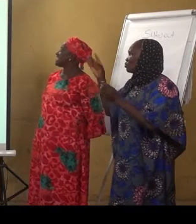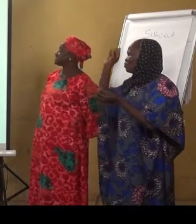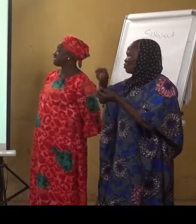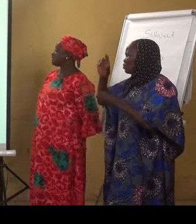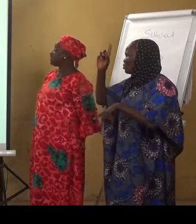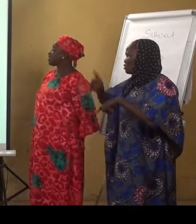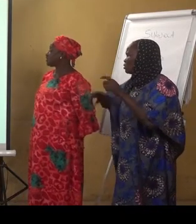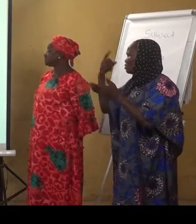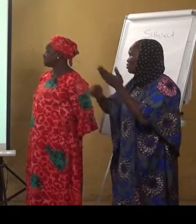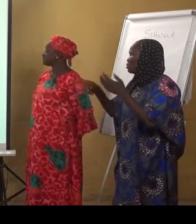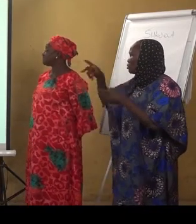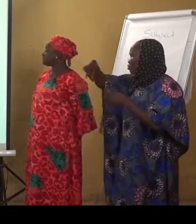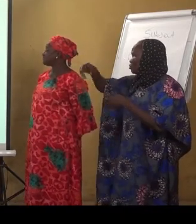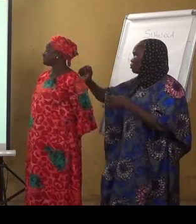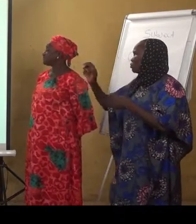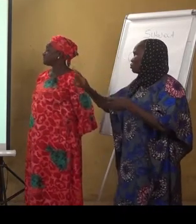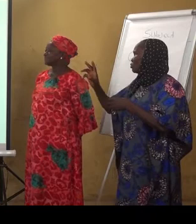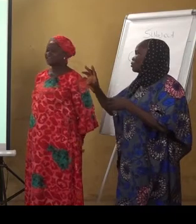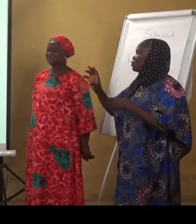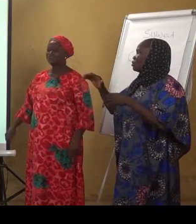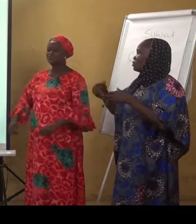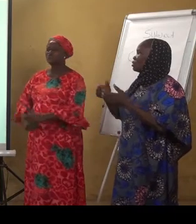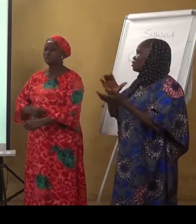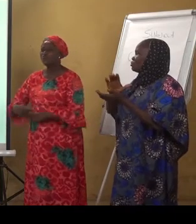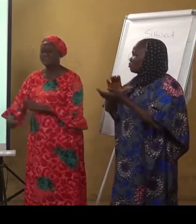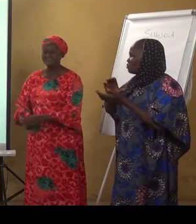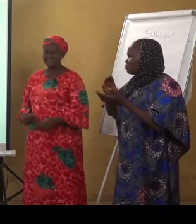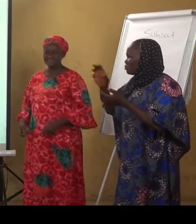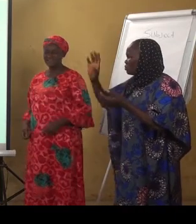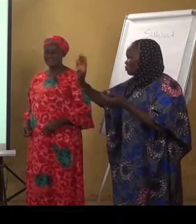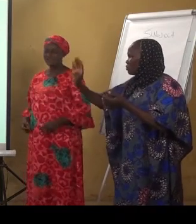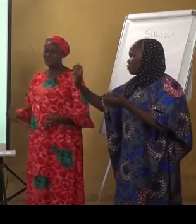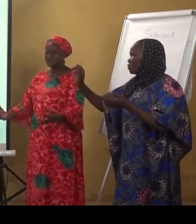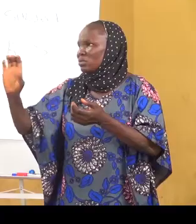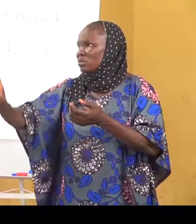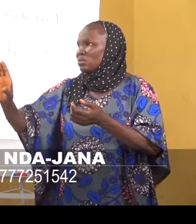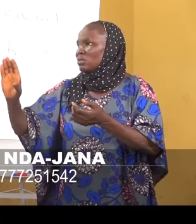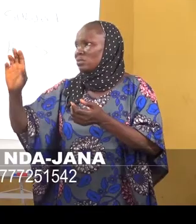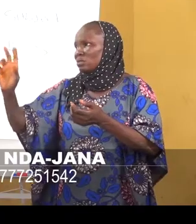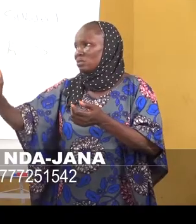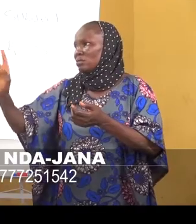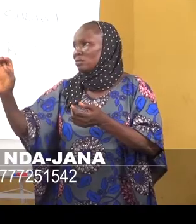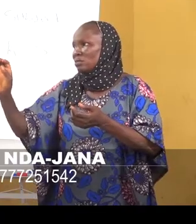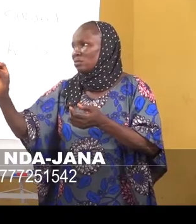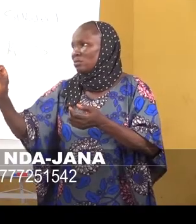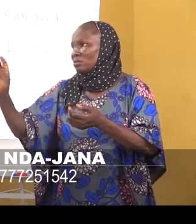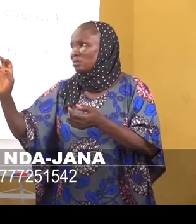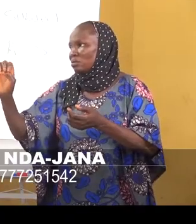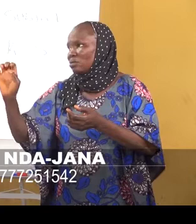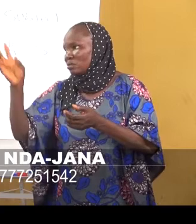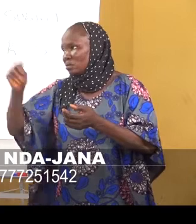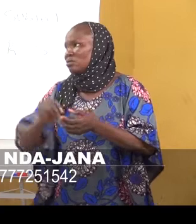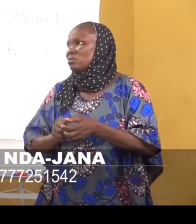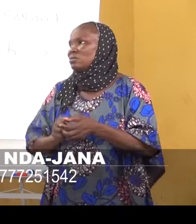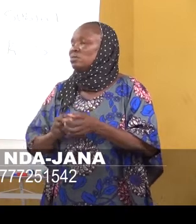Philemon should do more than what Paul had beckoned him. He should do more than that. Not only accepting him, keeping